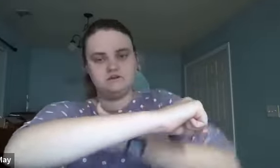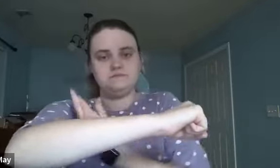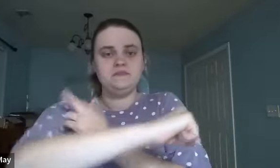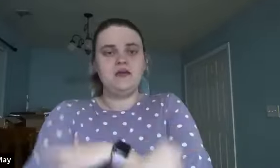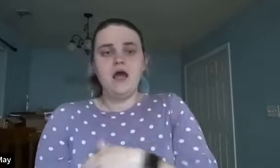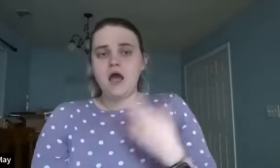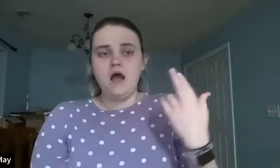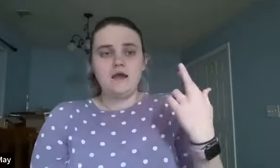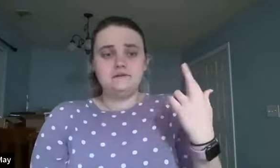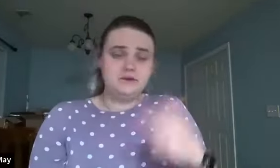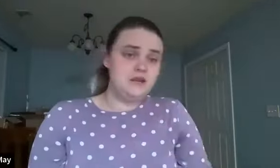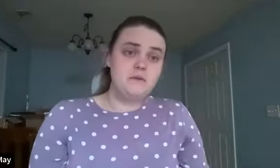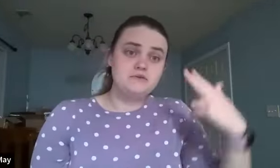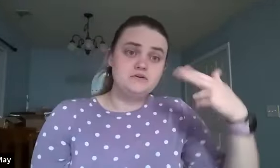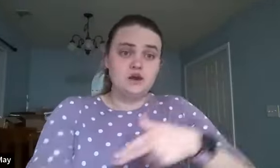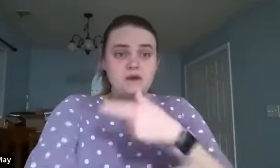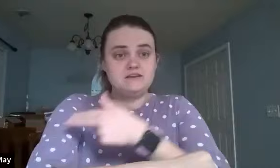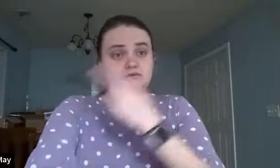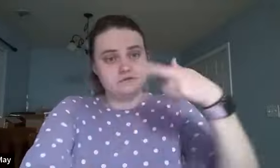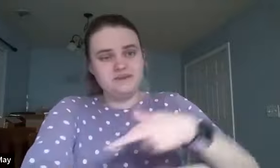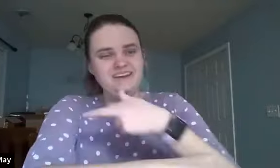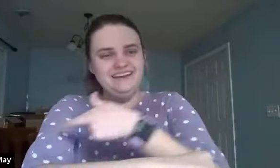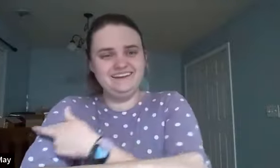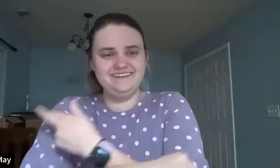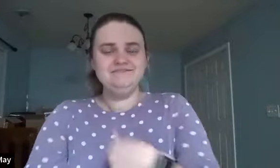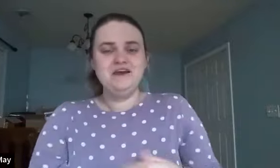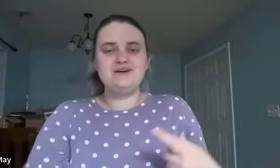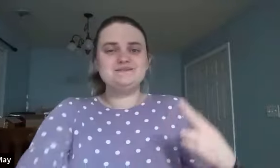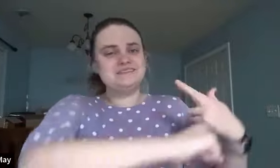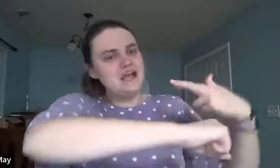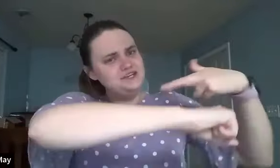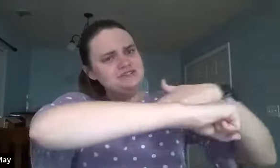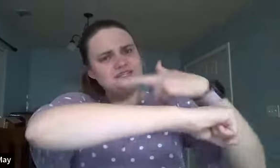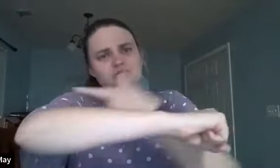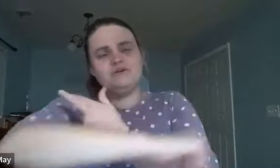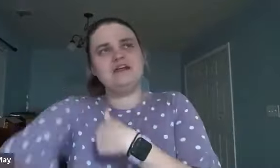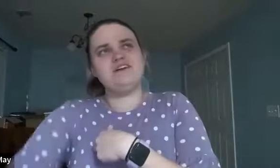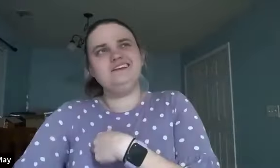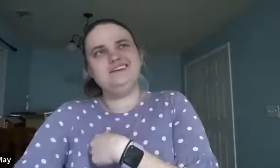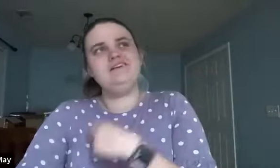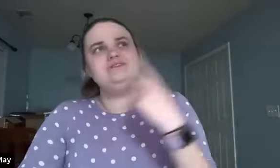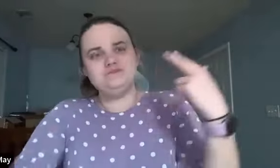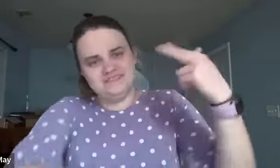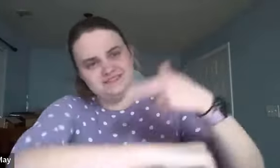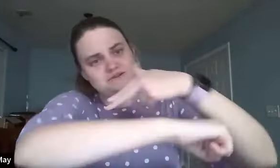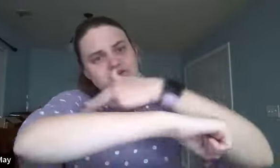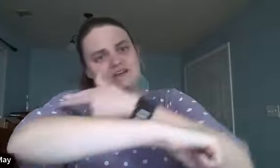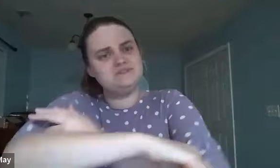Dolphin. Depending on my mood, I go back and forth. But I was about to say, I use this one more, and then I thought, I've used this one a few times as